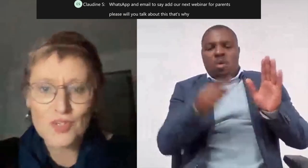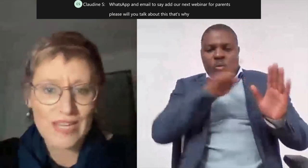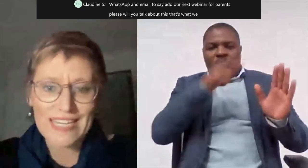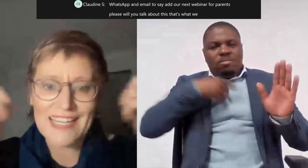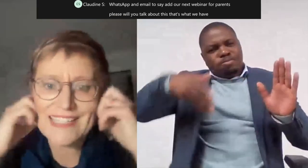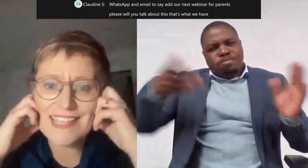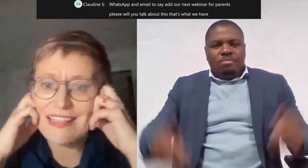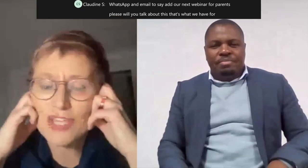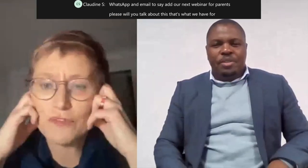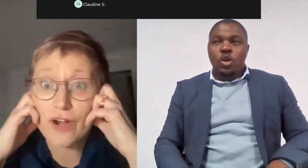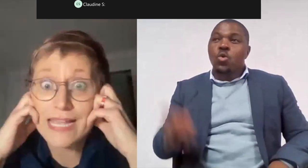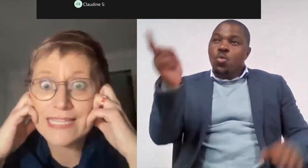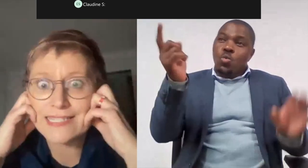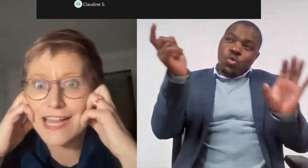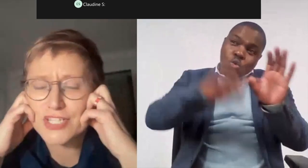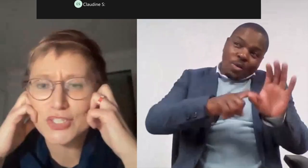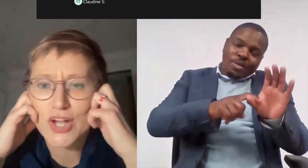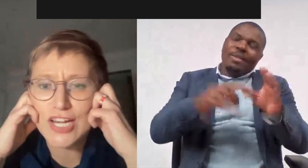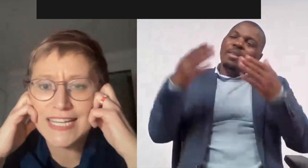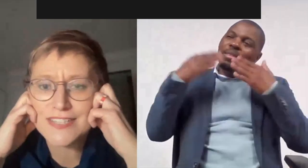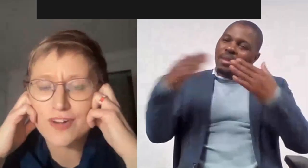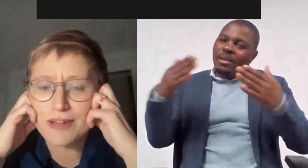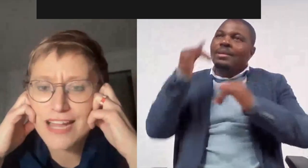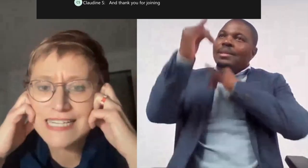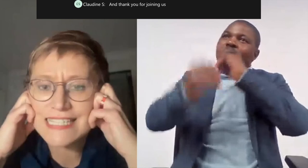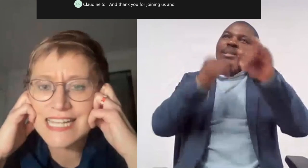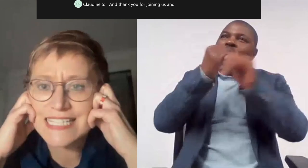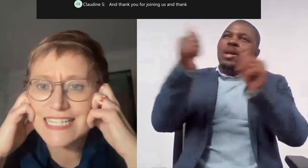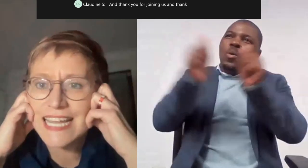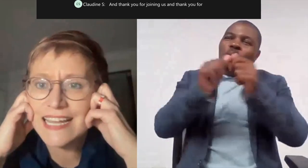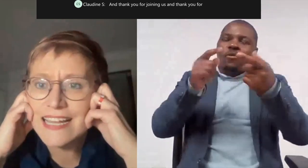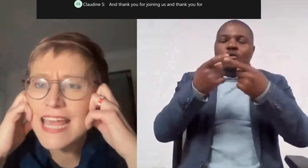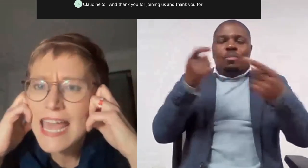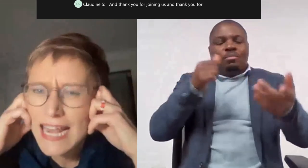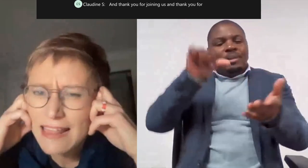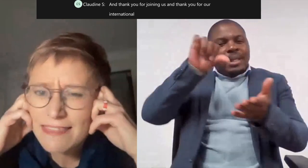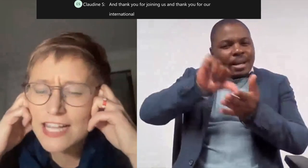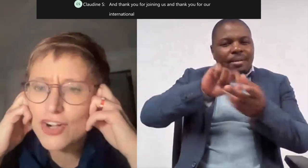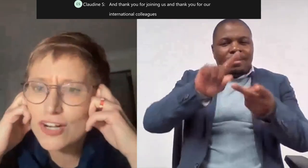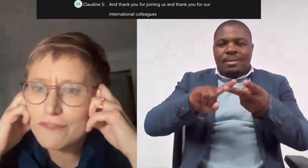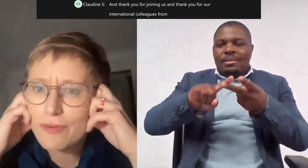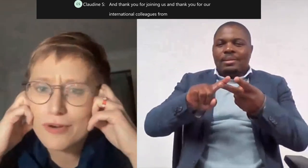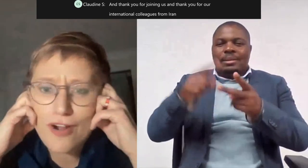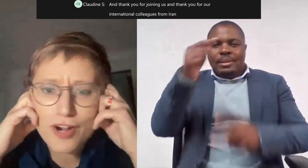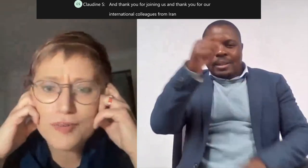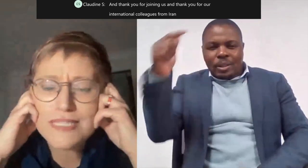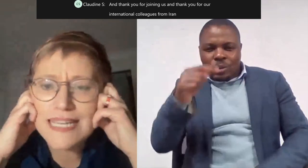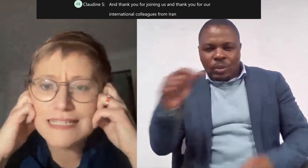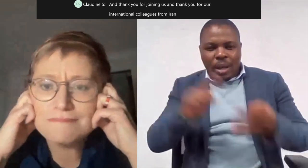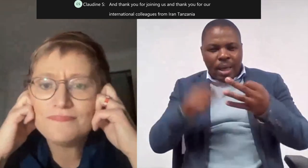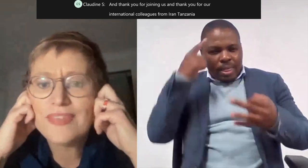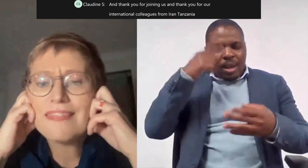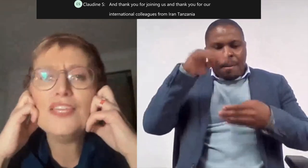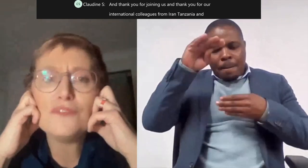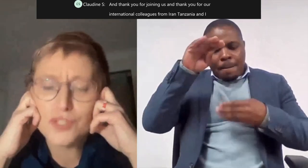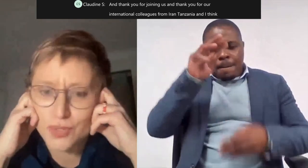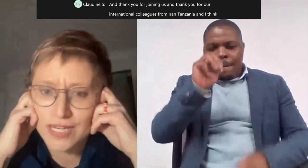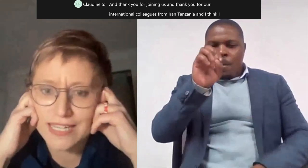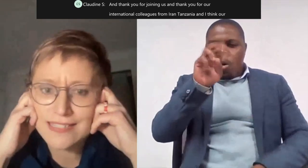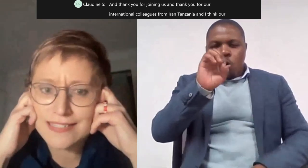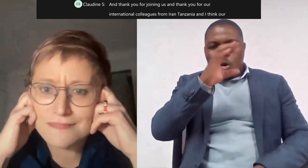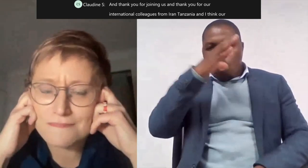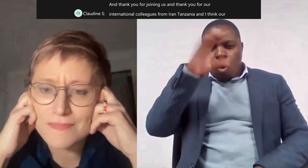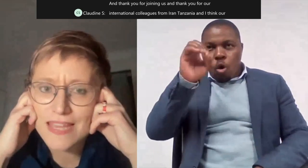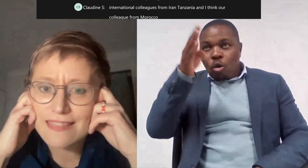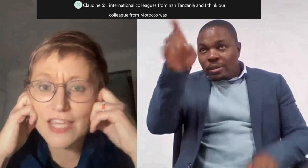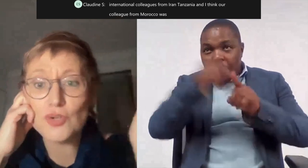thank you for joining us. And thank you for our international colleagues from Iran, Tanzania. And I think our colleague from Morocco was here. Thank you for